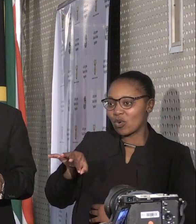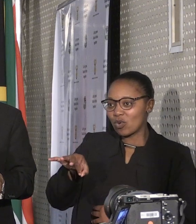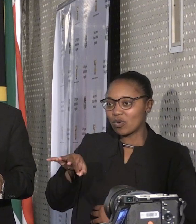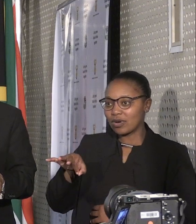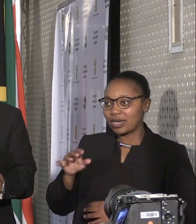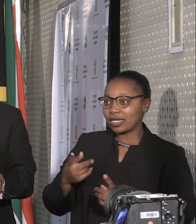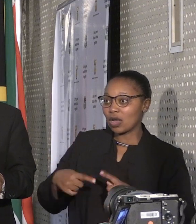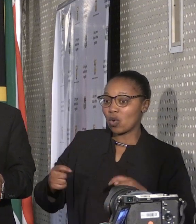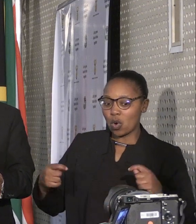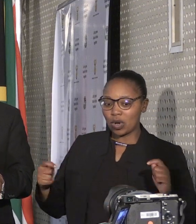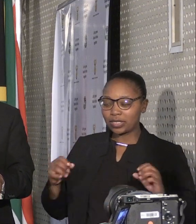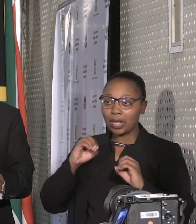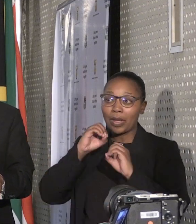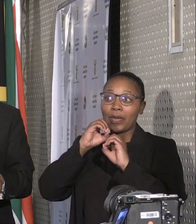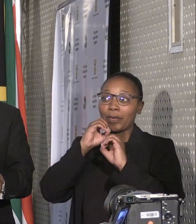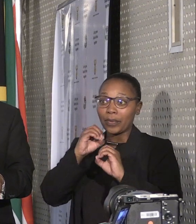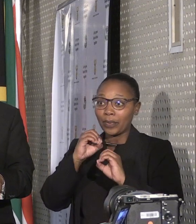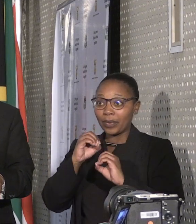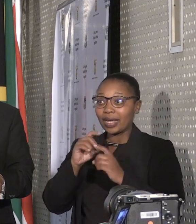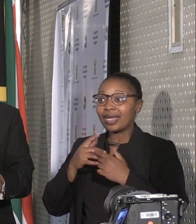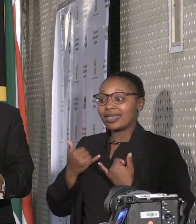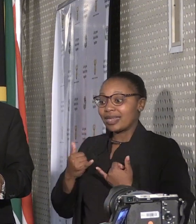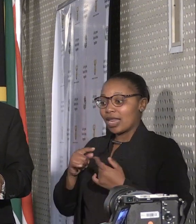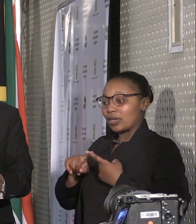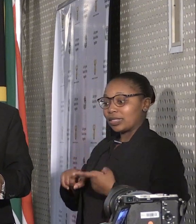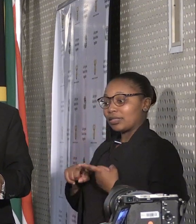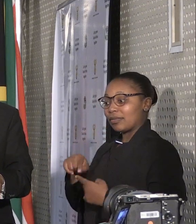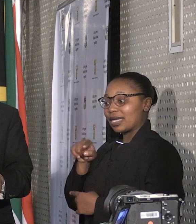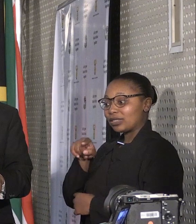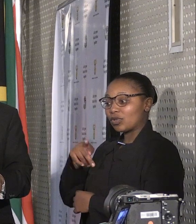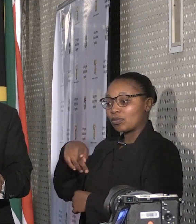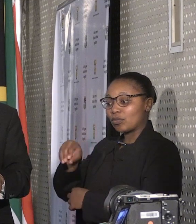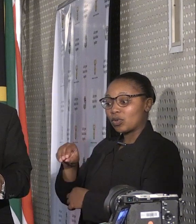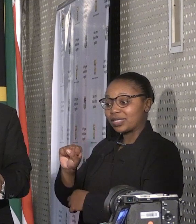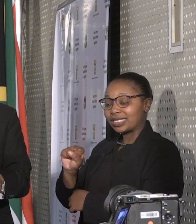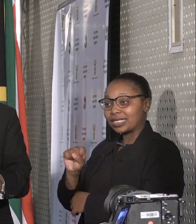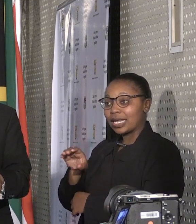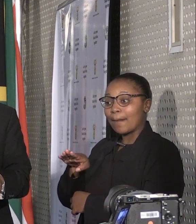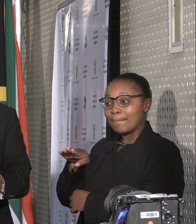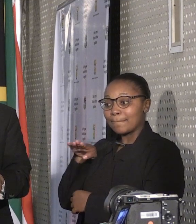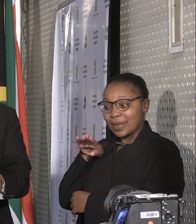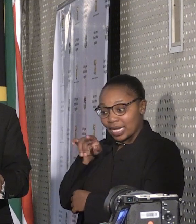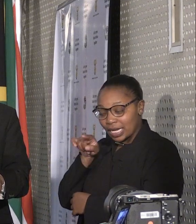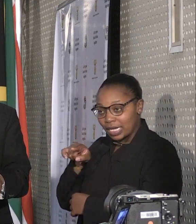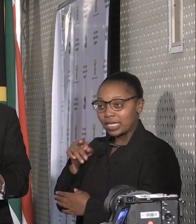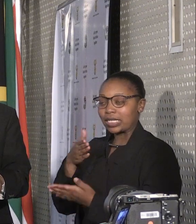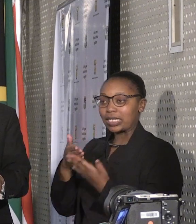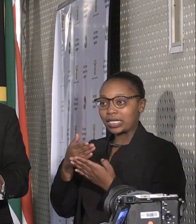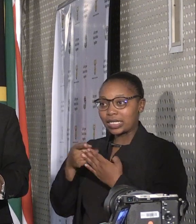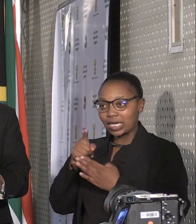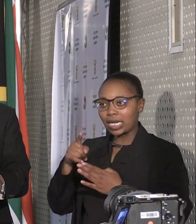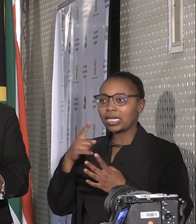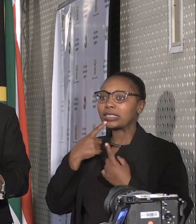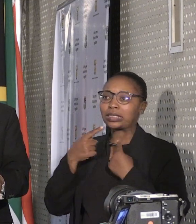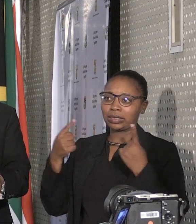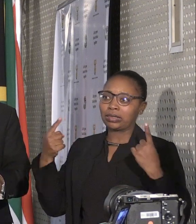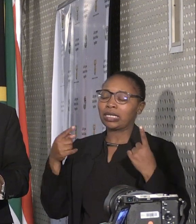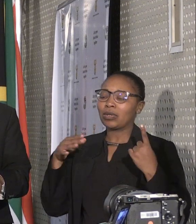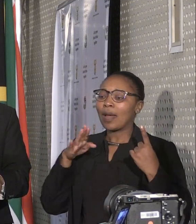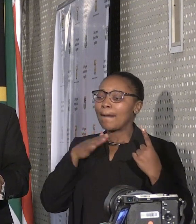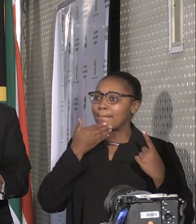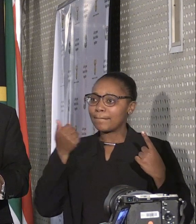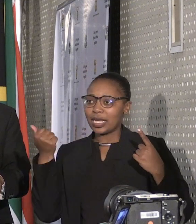so. It is up to the Postbank to declare whether it is the best bank or not. And I can tell you,